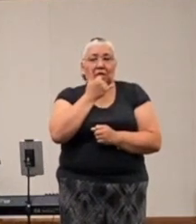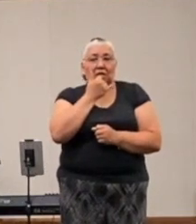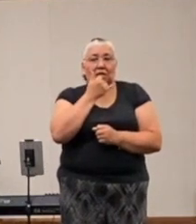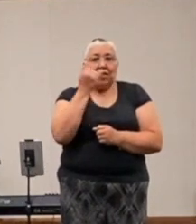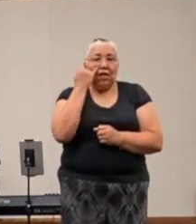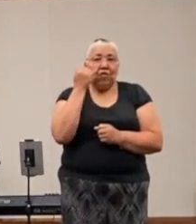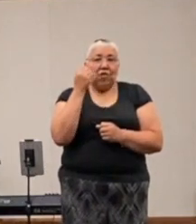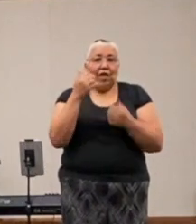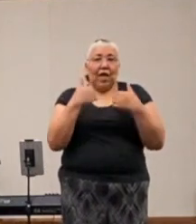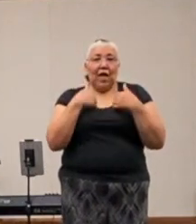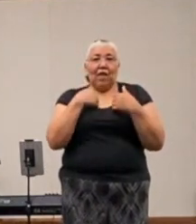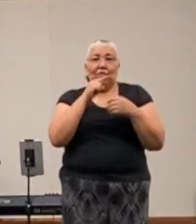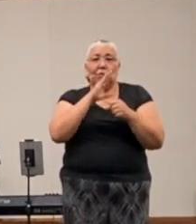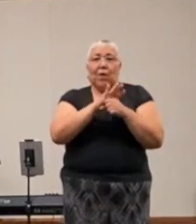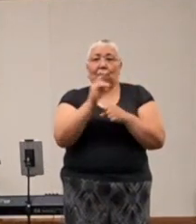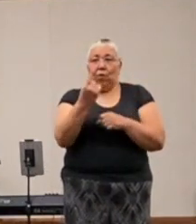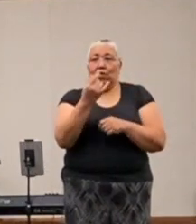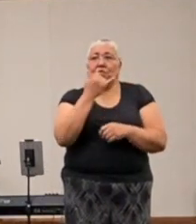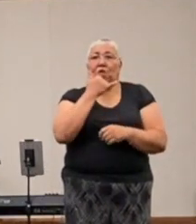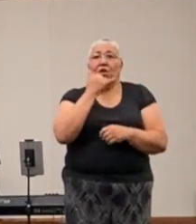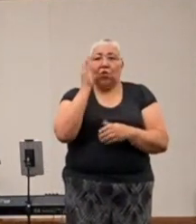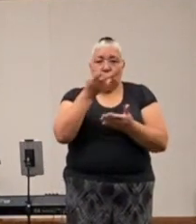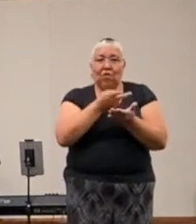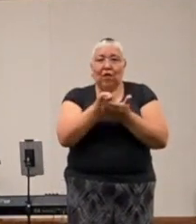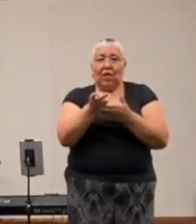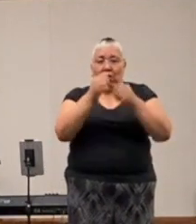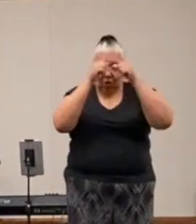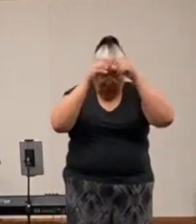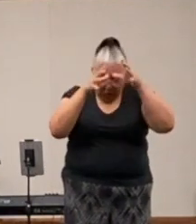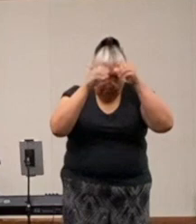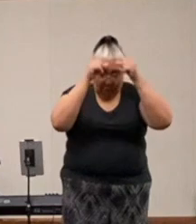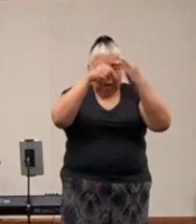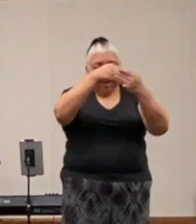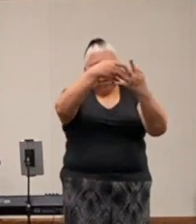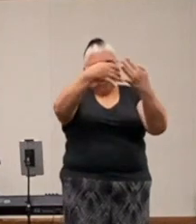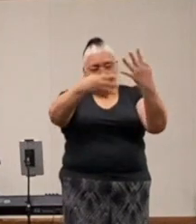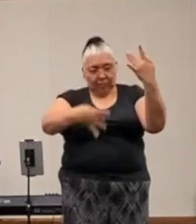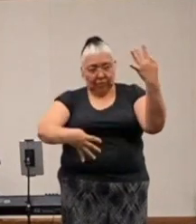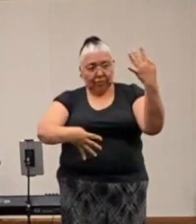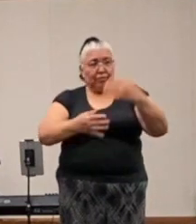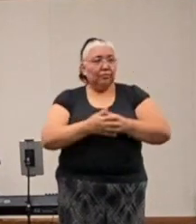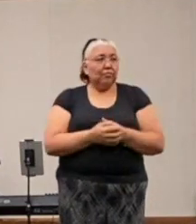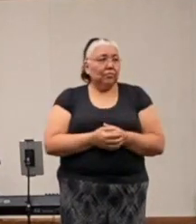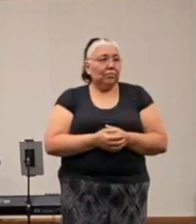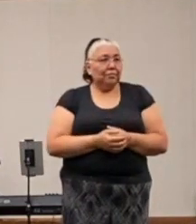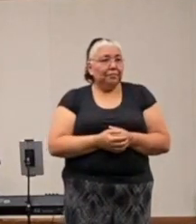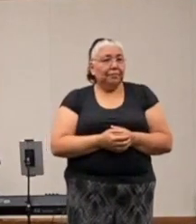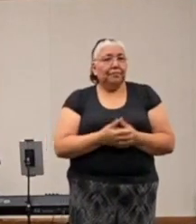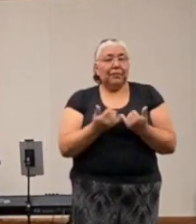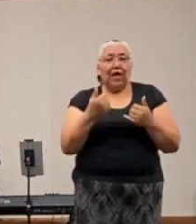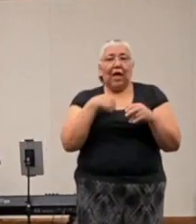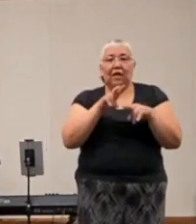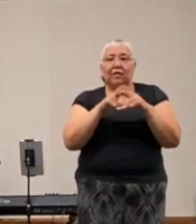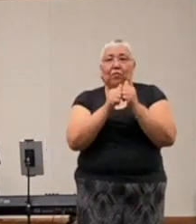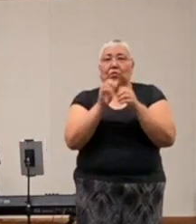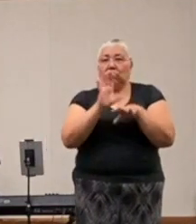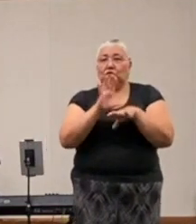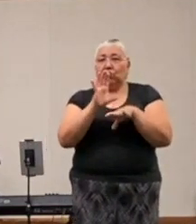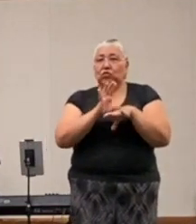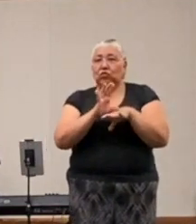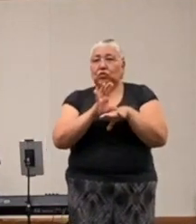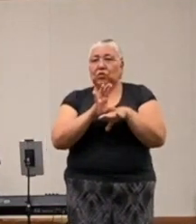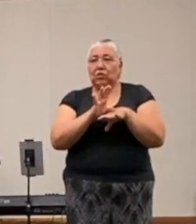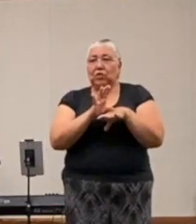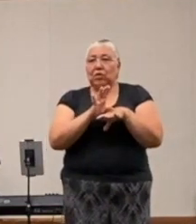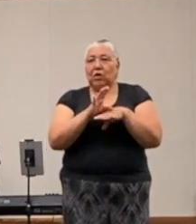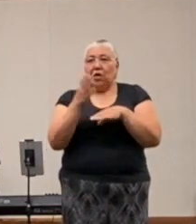if you get commandment one wrong, you will fail at obeying the rest. I sat down with a church a while